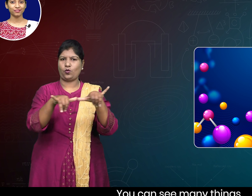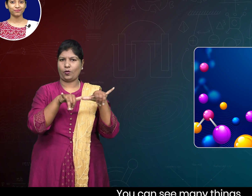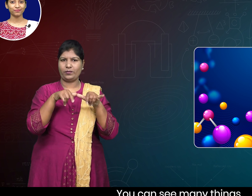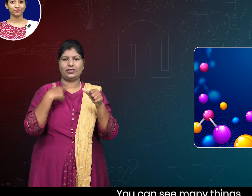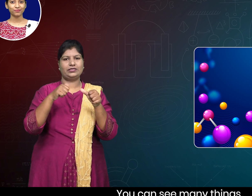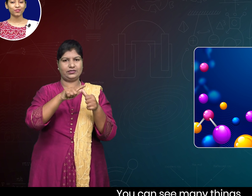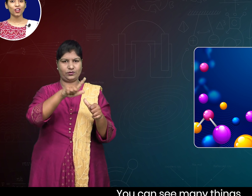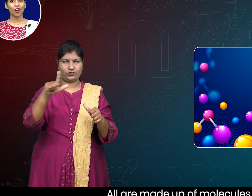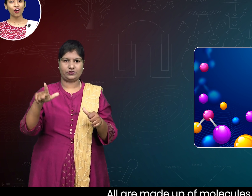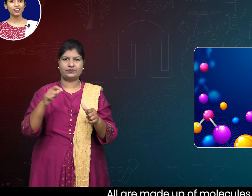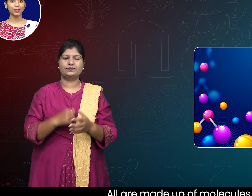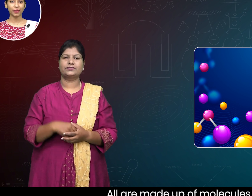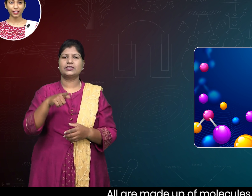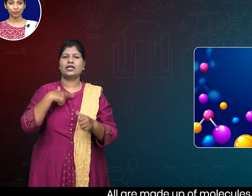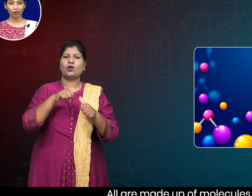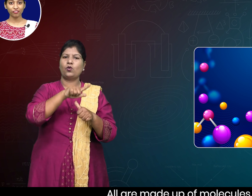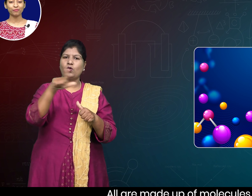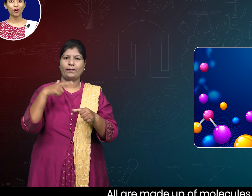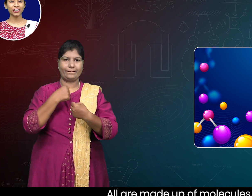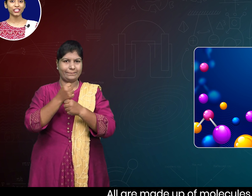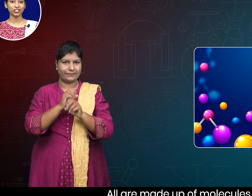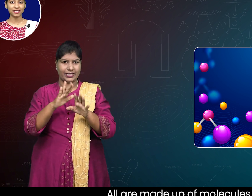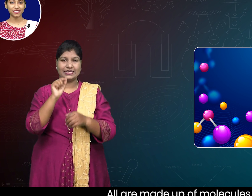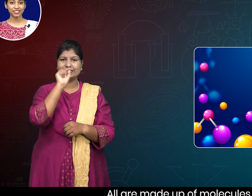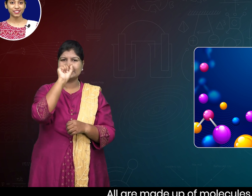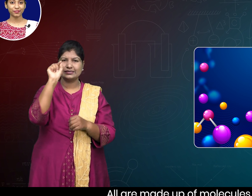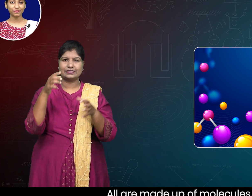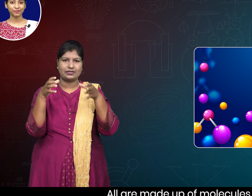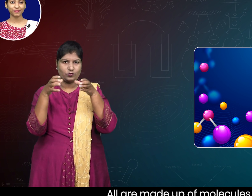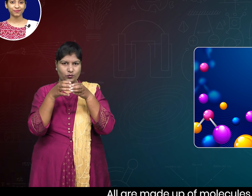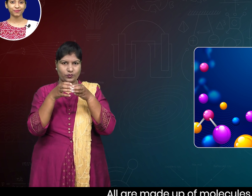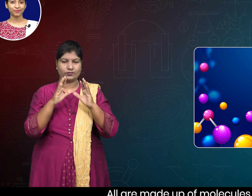all. All are made up of molecules.